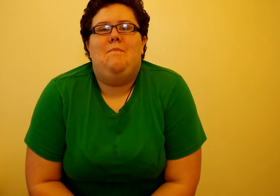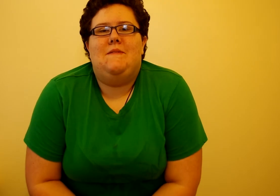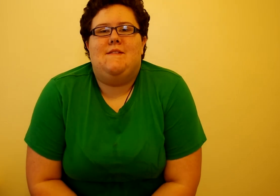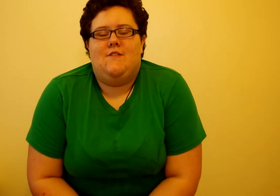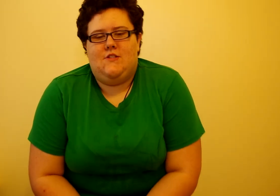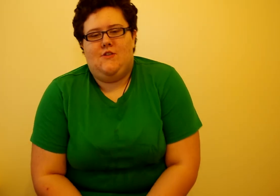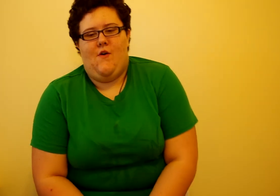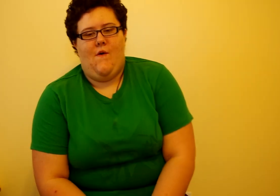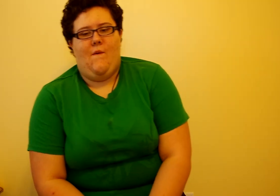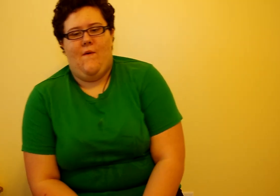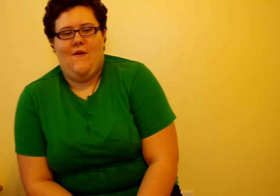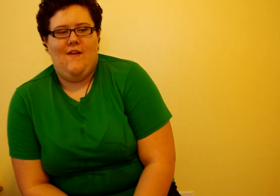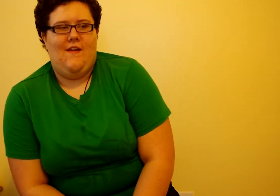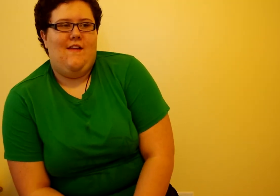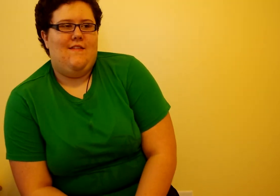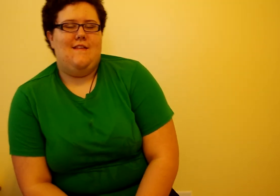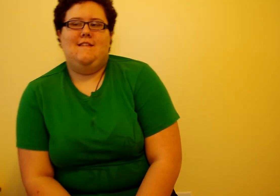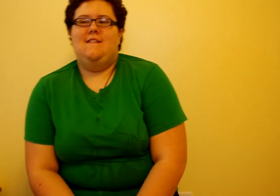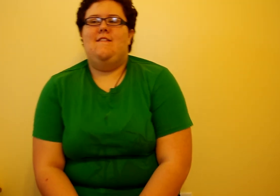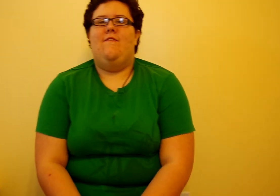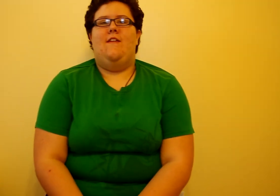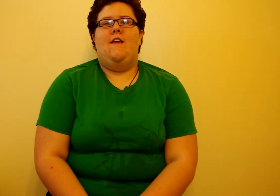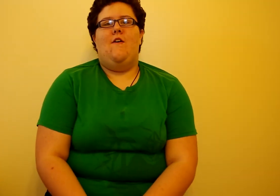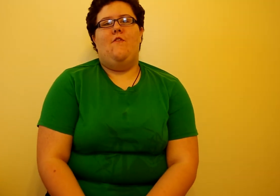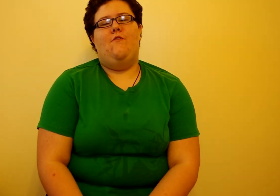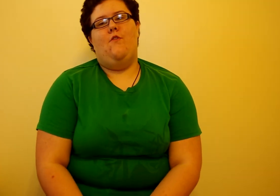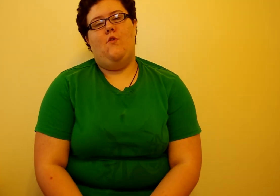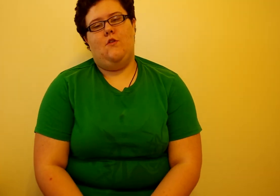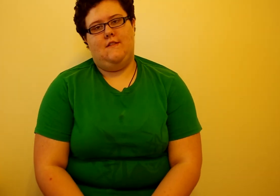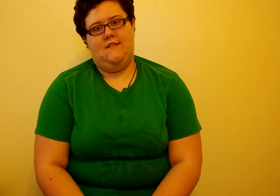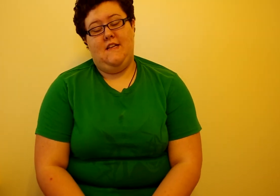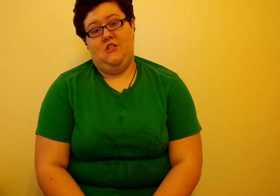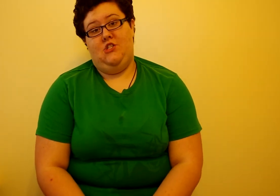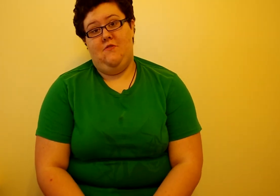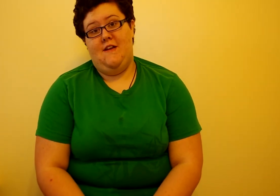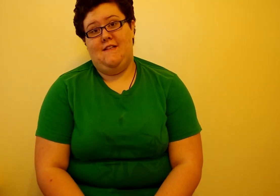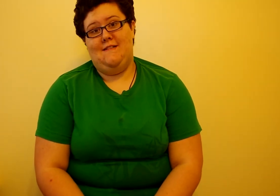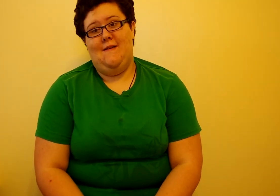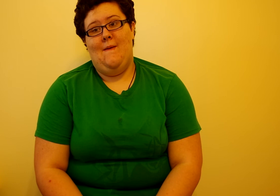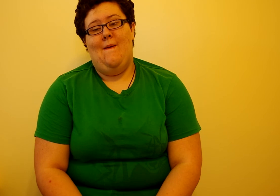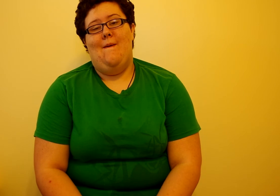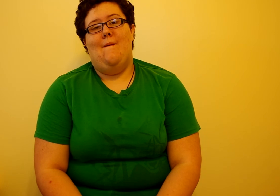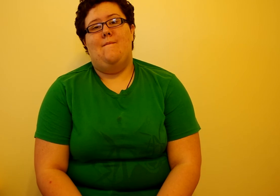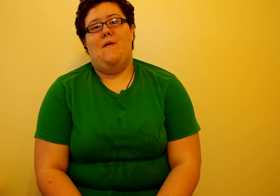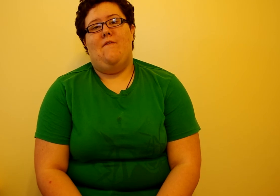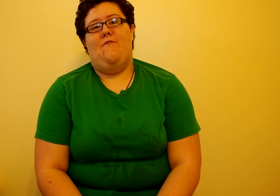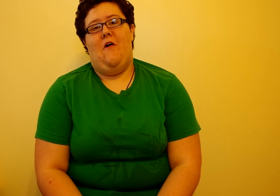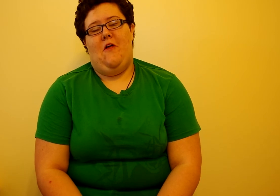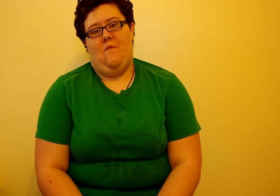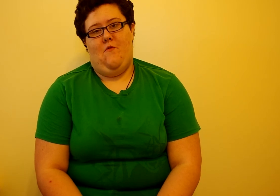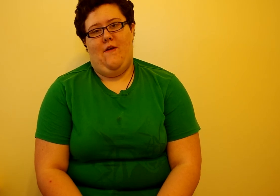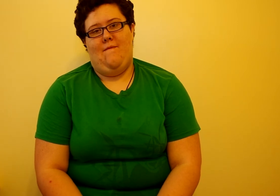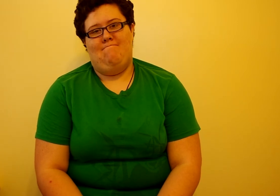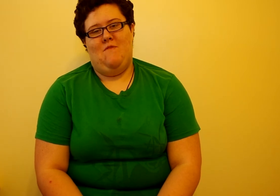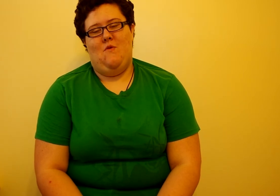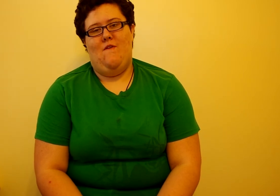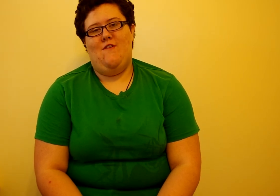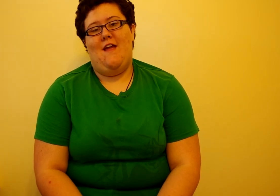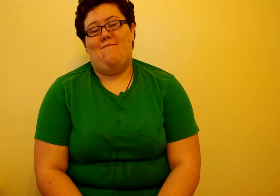peeps, so this is the video for Centuries by Fall Out Boy. Whoever gave me